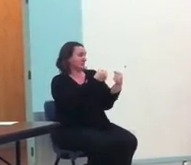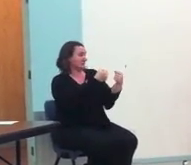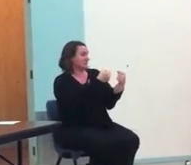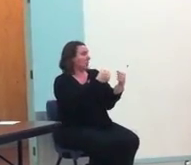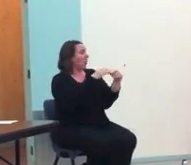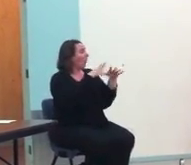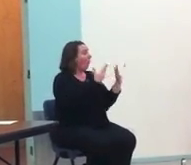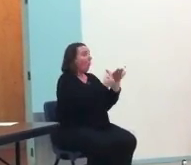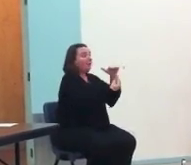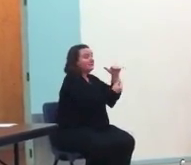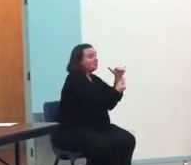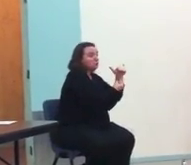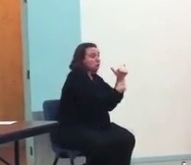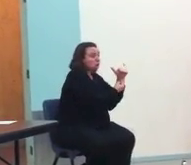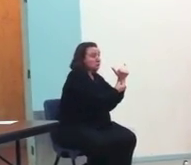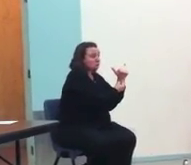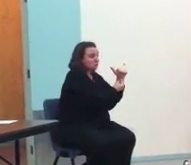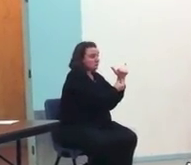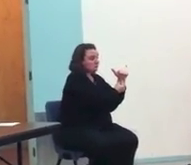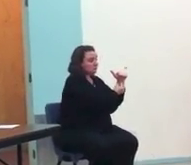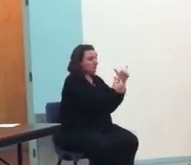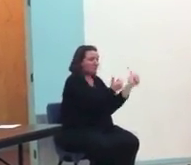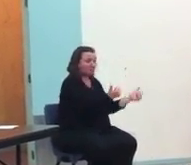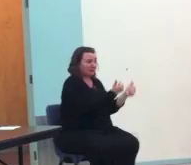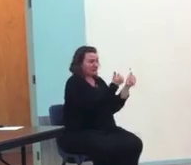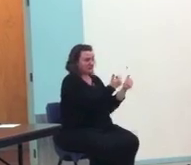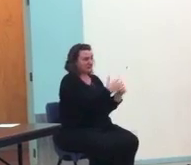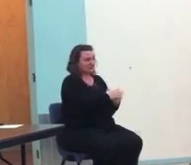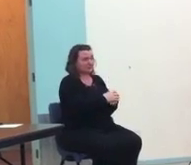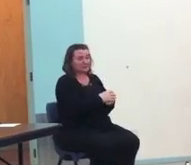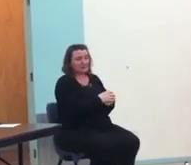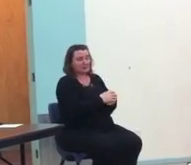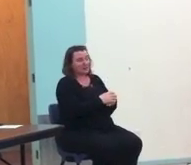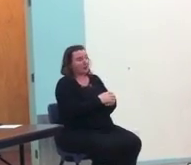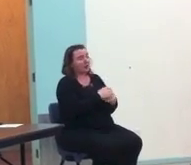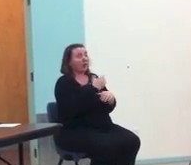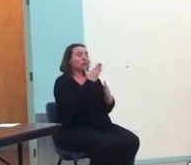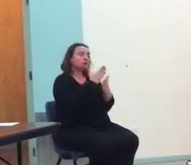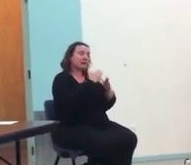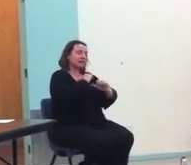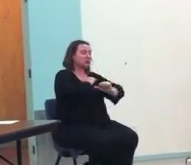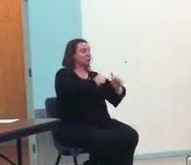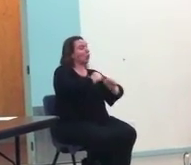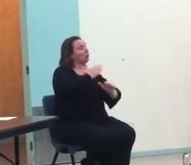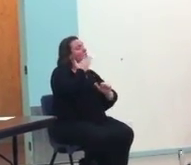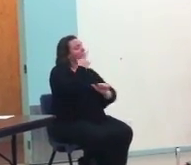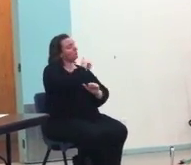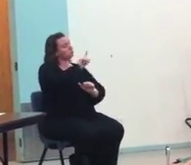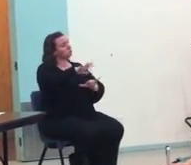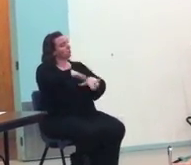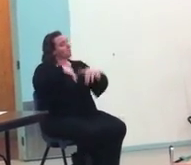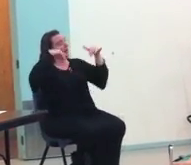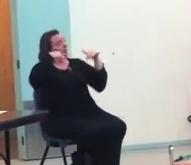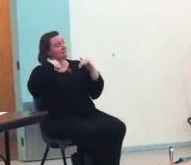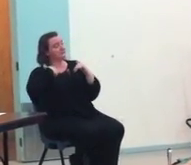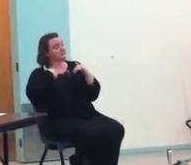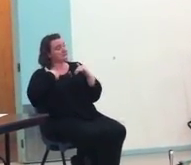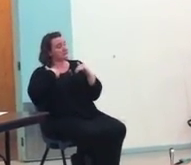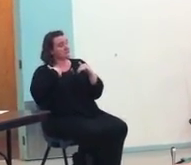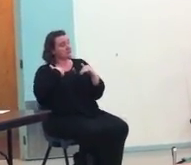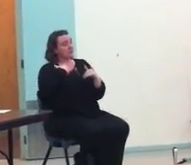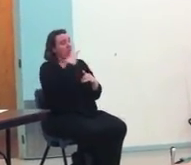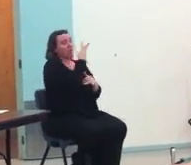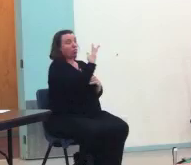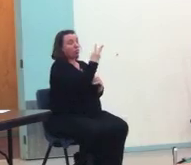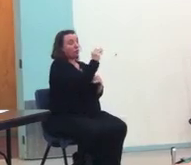And this is so wrong. One of the figures that really shocked me after I got into Parliament is that between 30